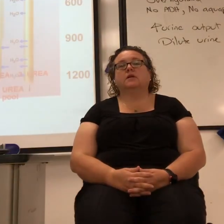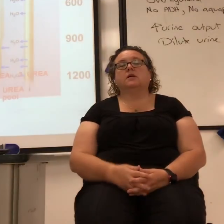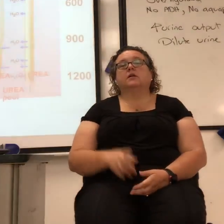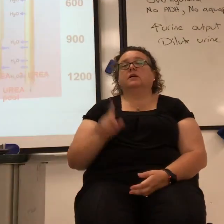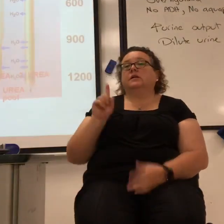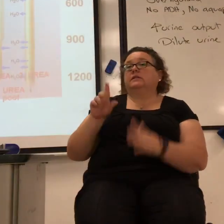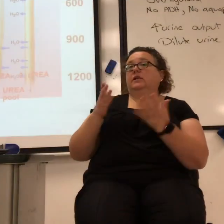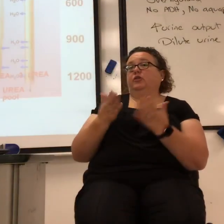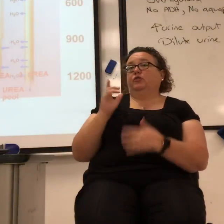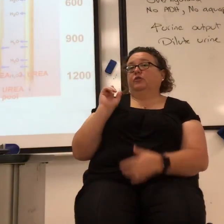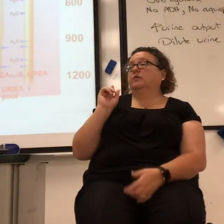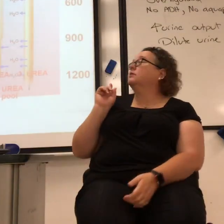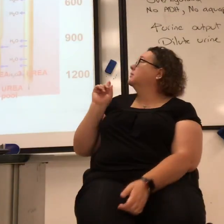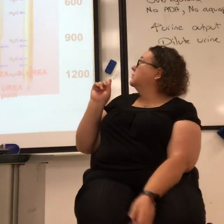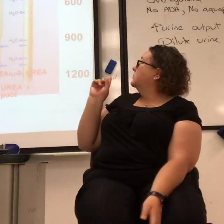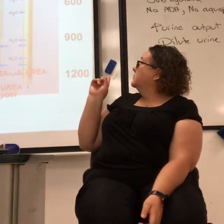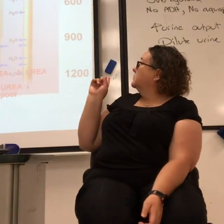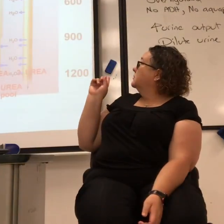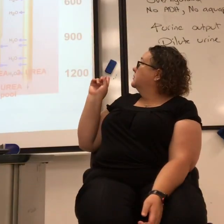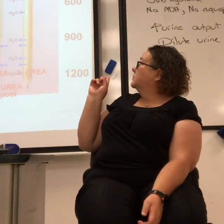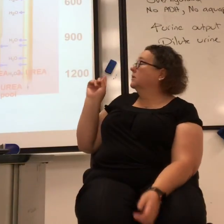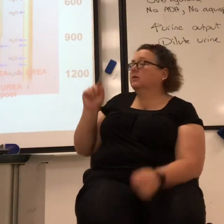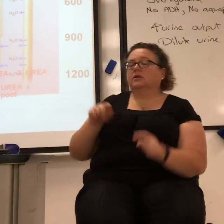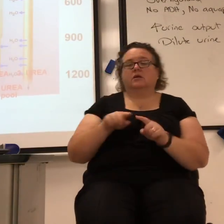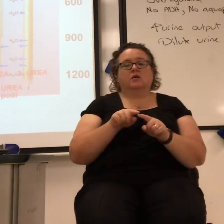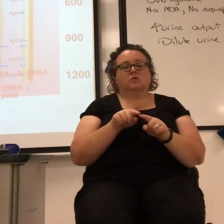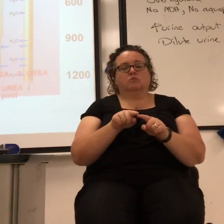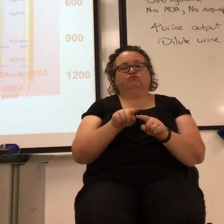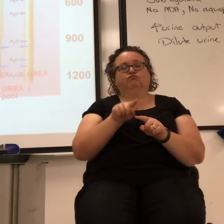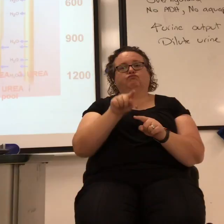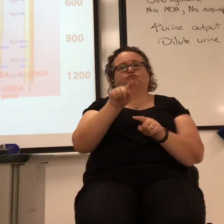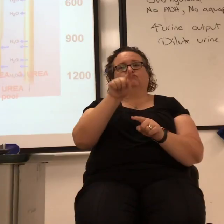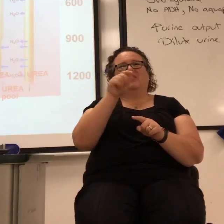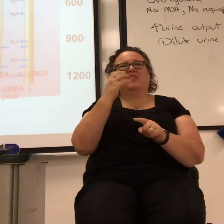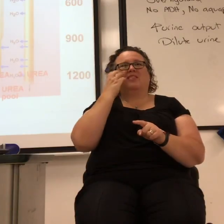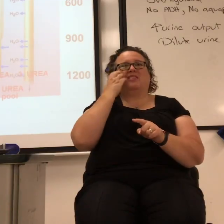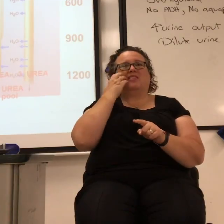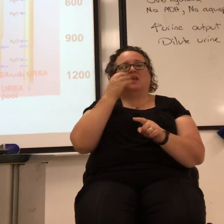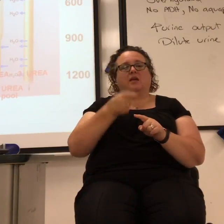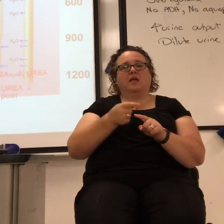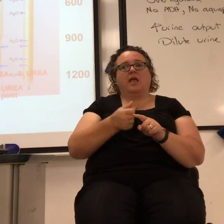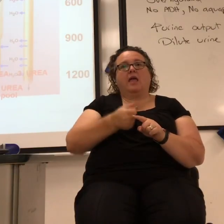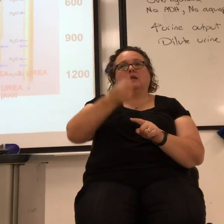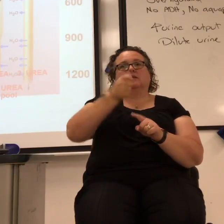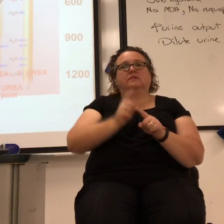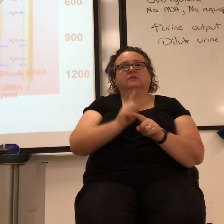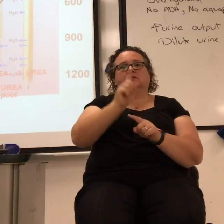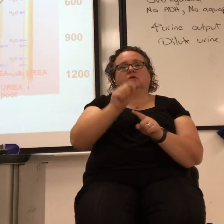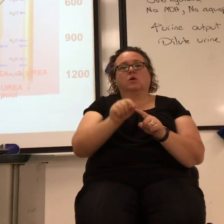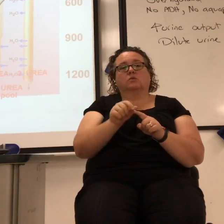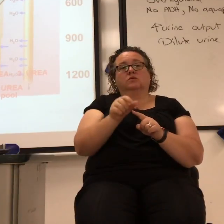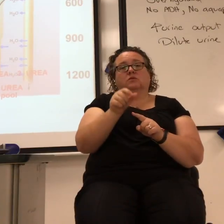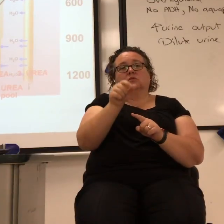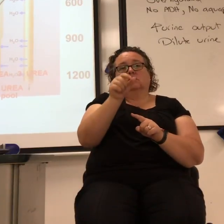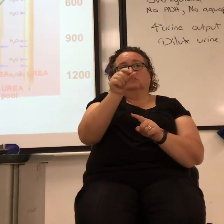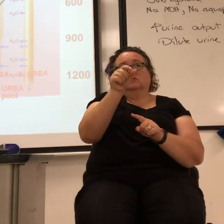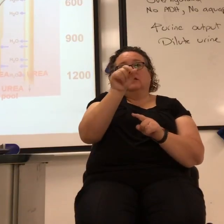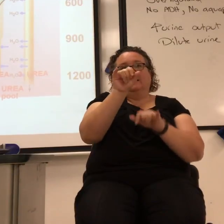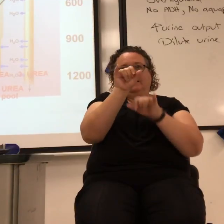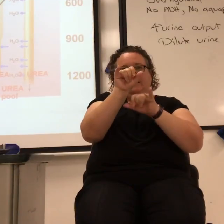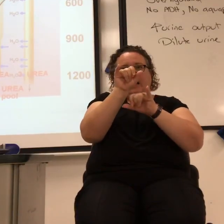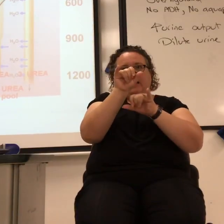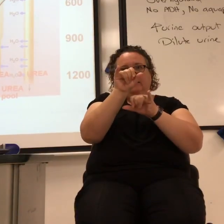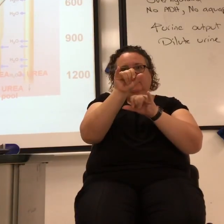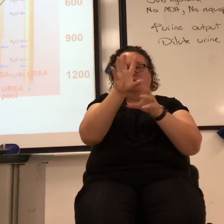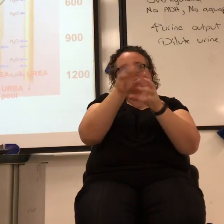It's here. It goes up to the thick ascending limb. It goes to the collecting duct. It stays